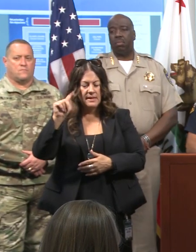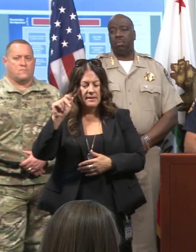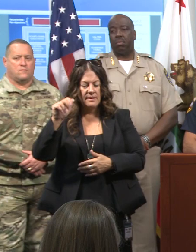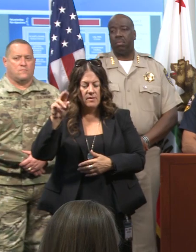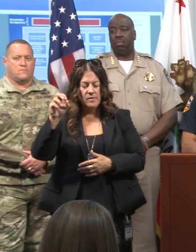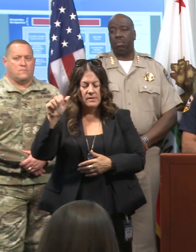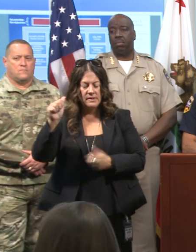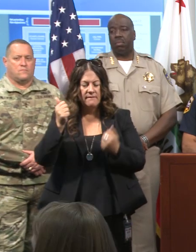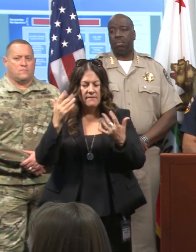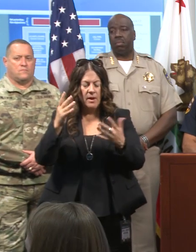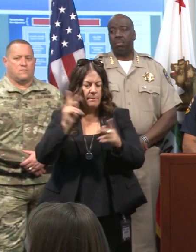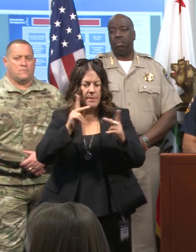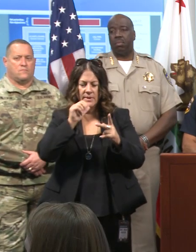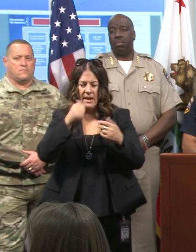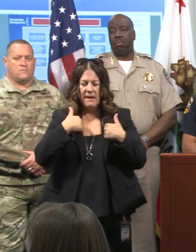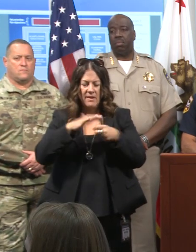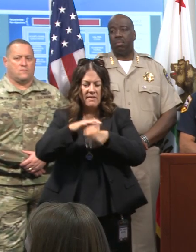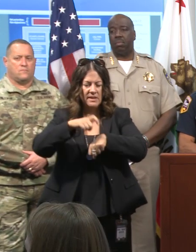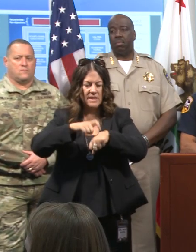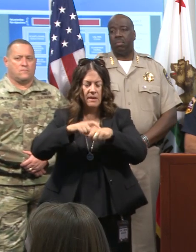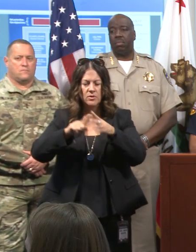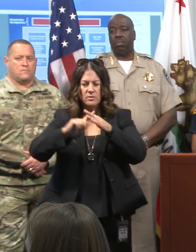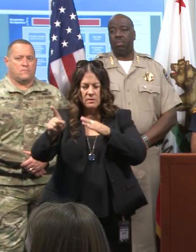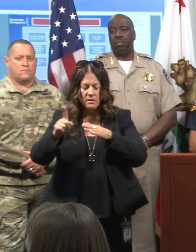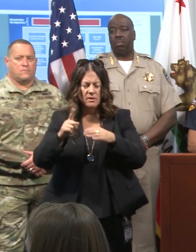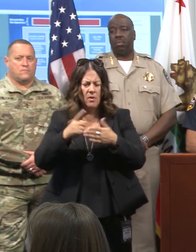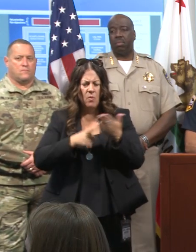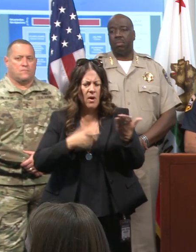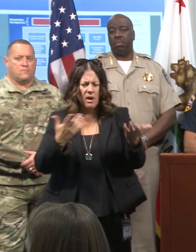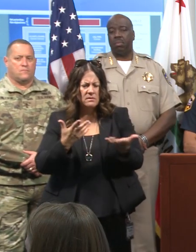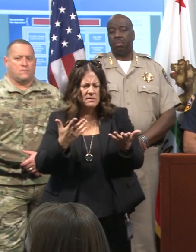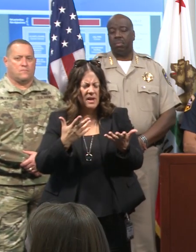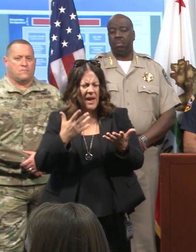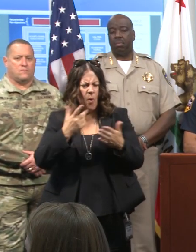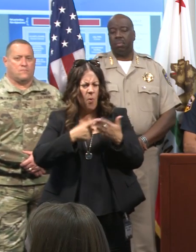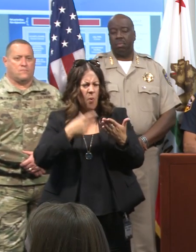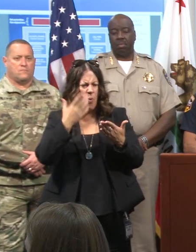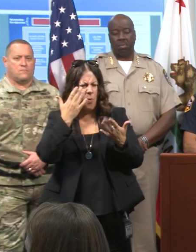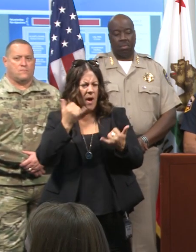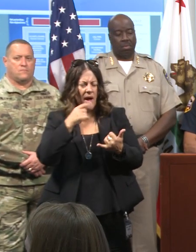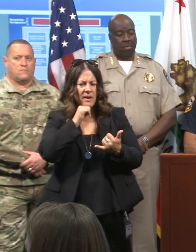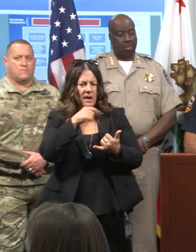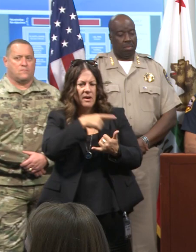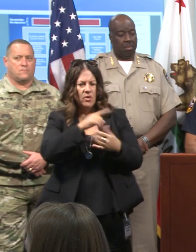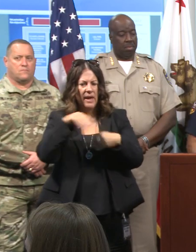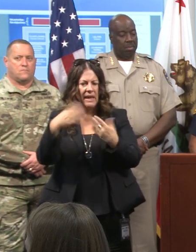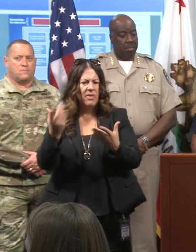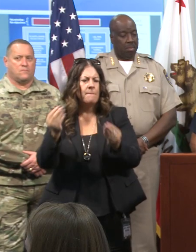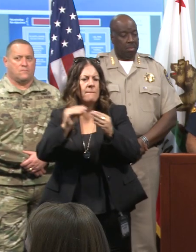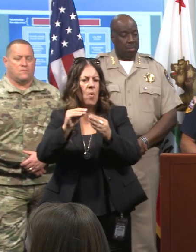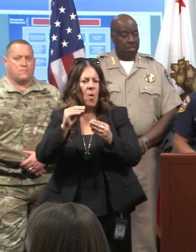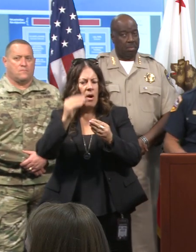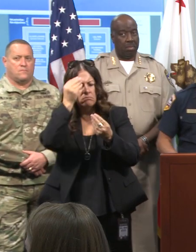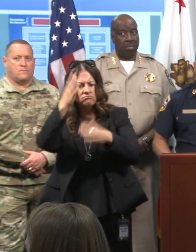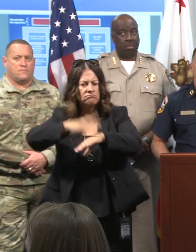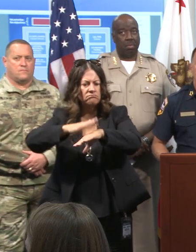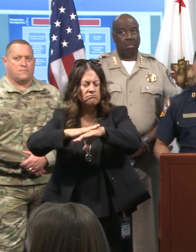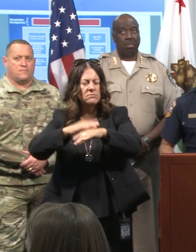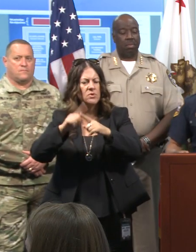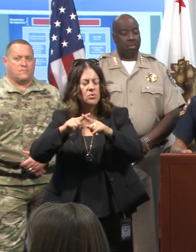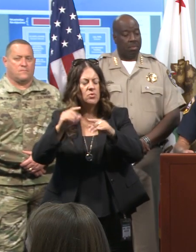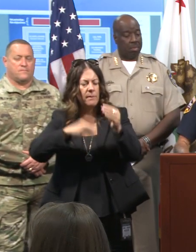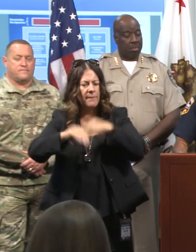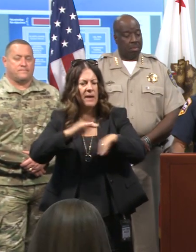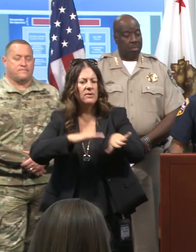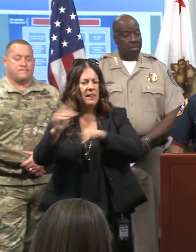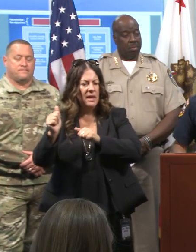not there was an opportunity to give residents there more notice and just how that fire spread to the point where people did have